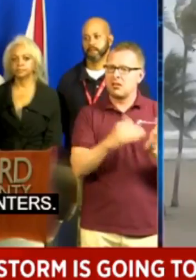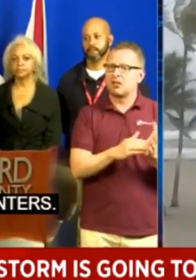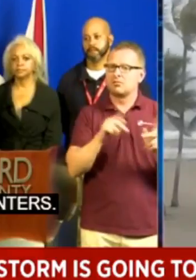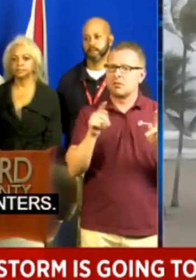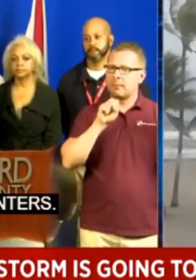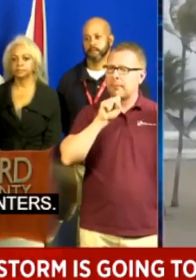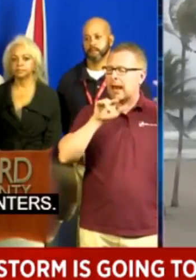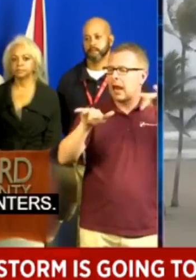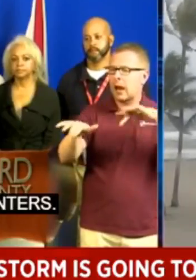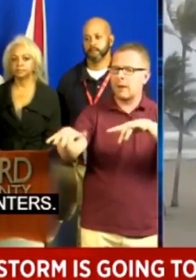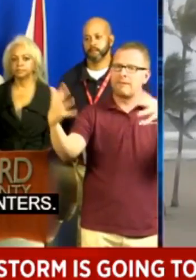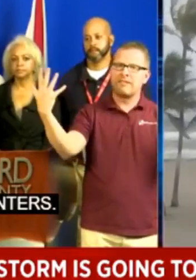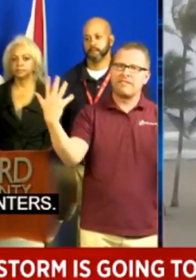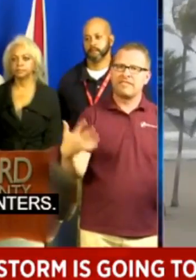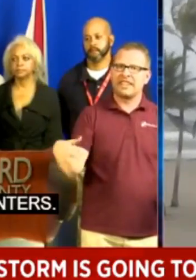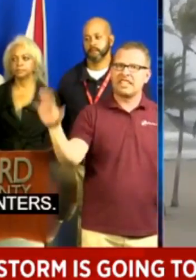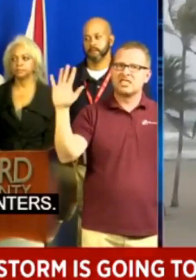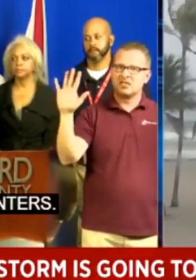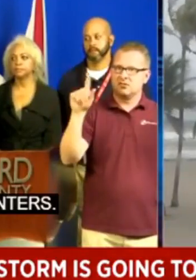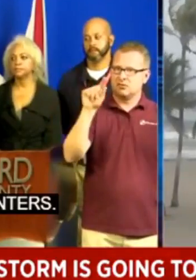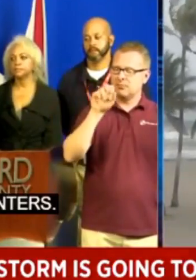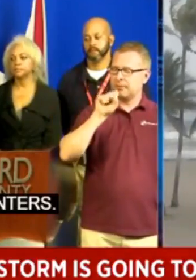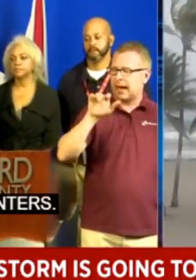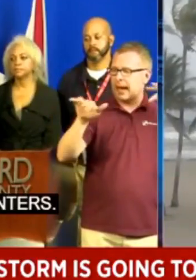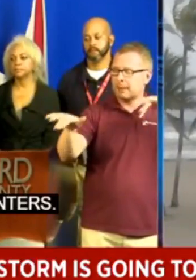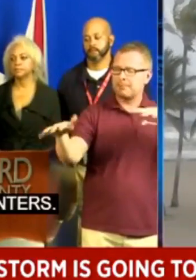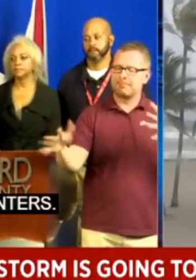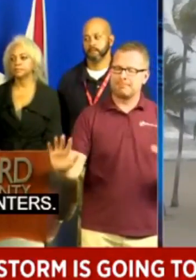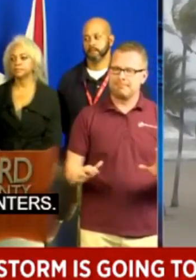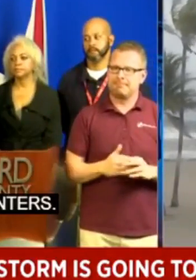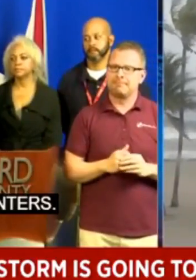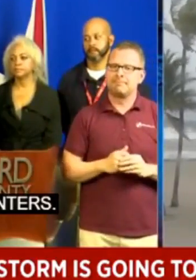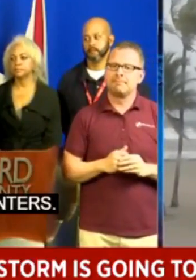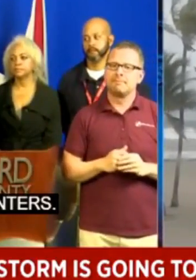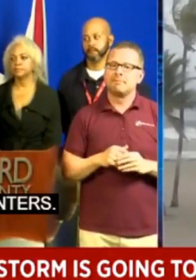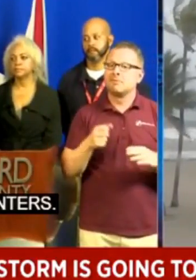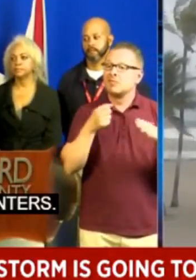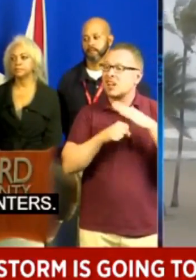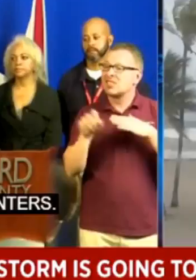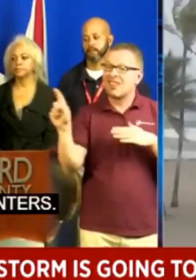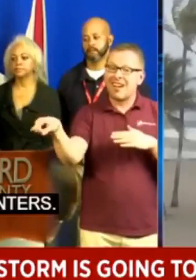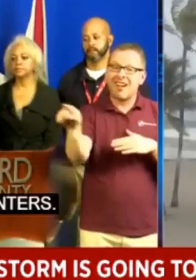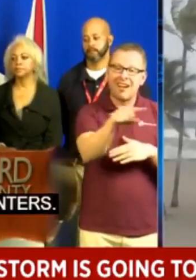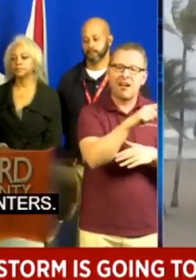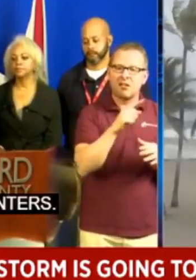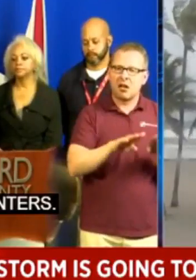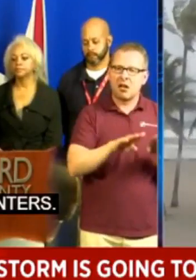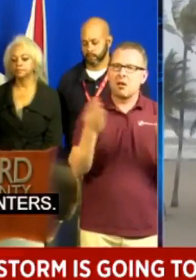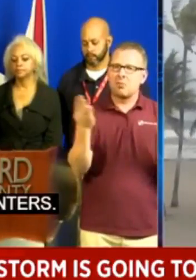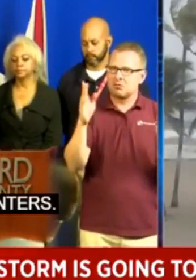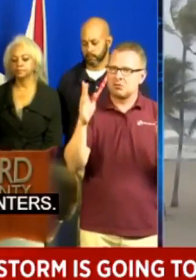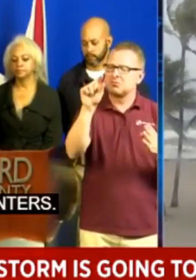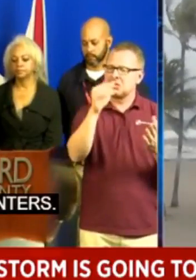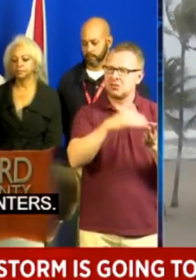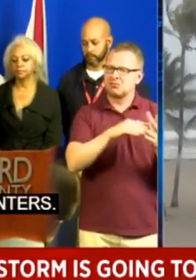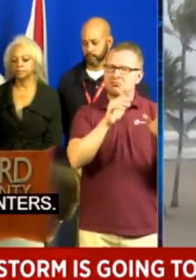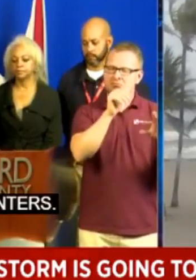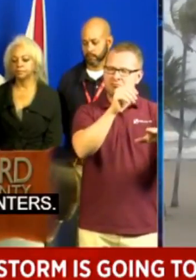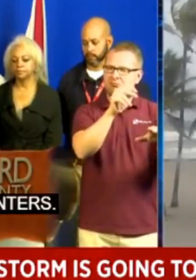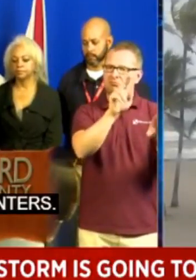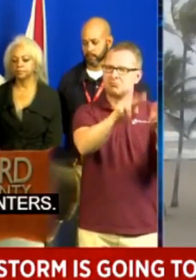The overall capacity of the shelters that are open right now is around 20,000. And currently, like I said before, we have